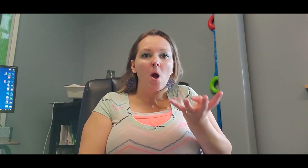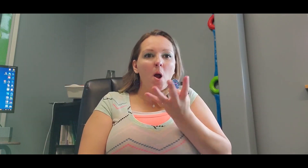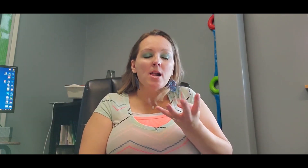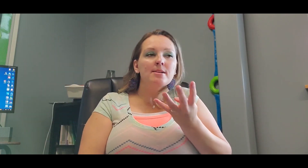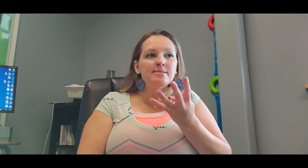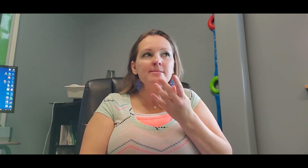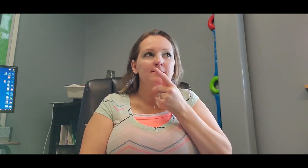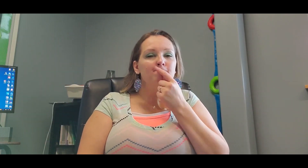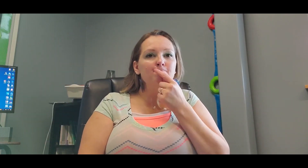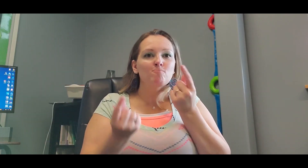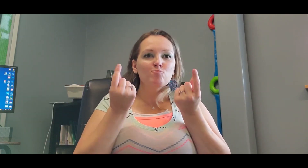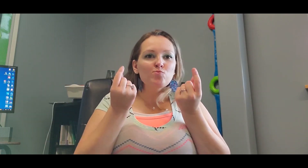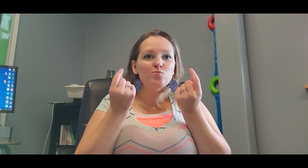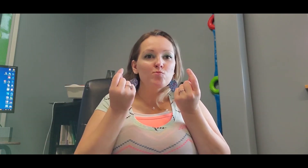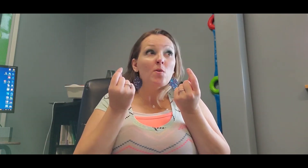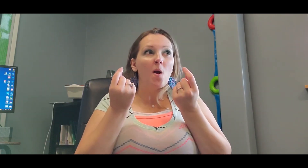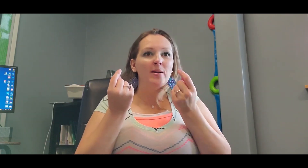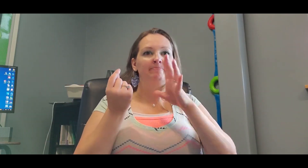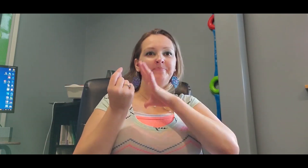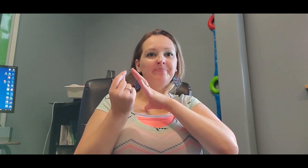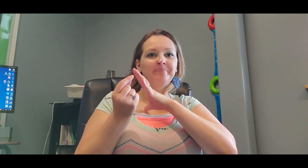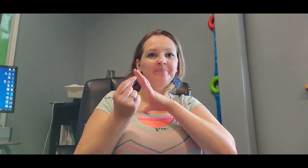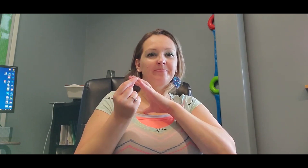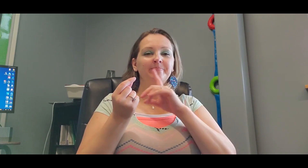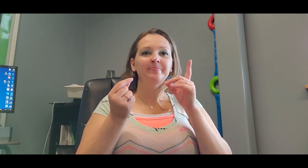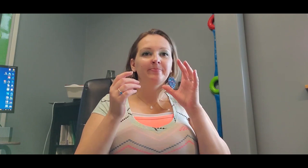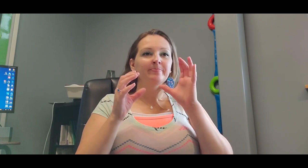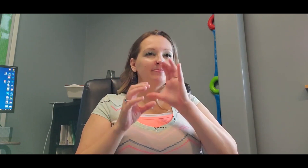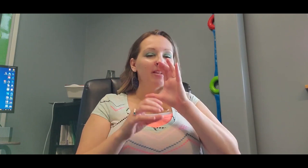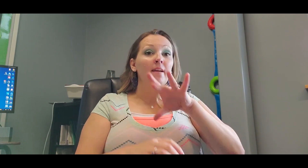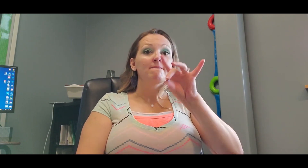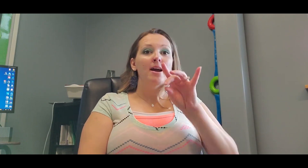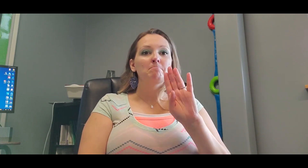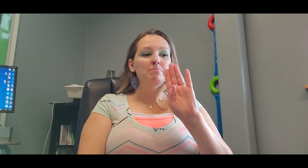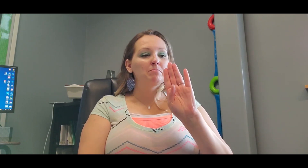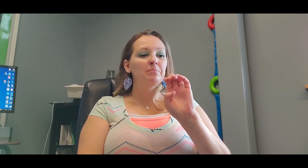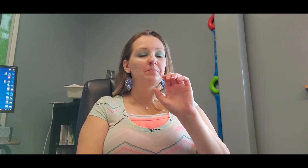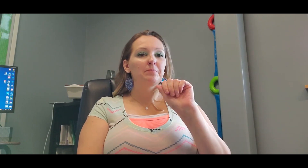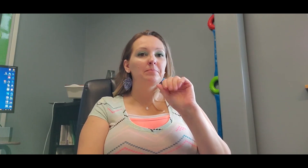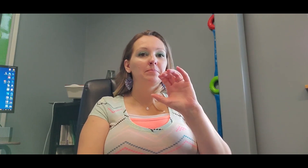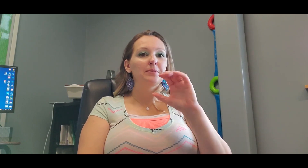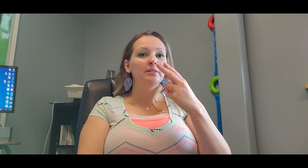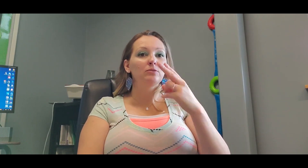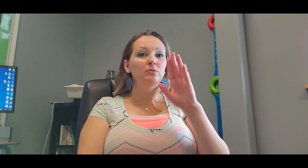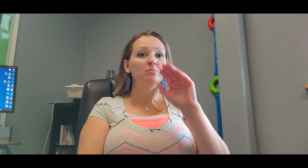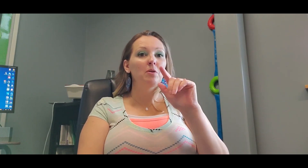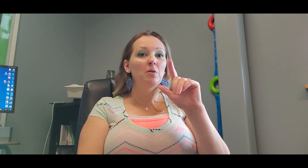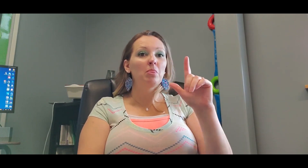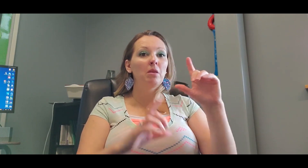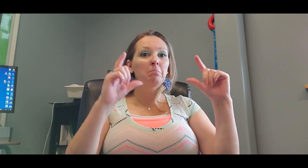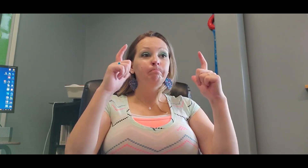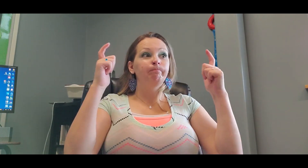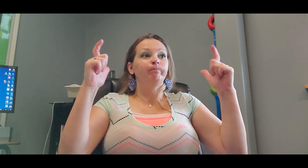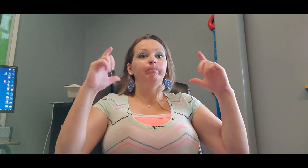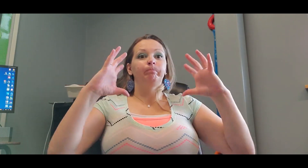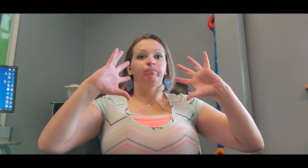There's sand all around them, and the four of them are trying to think of what to do. They look around and find